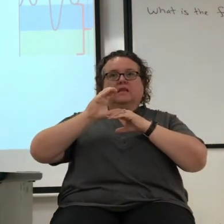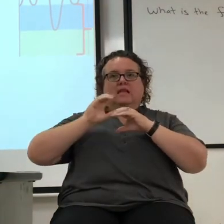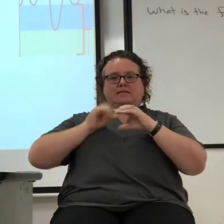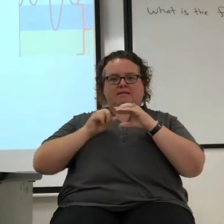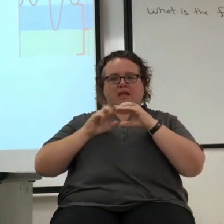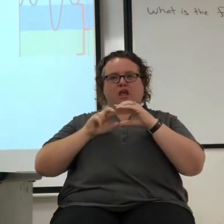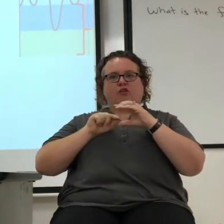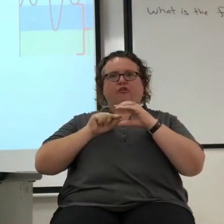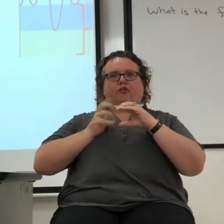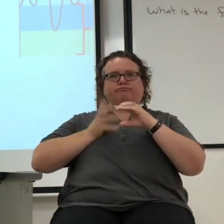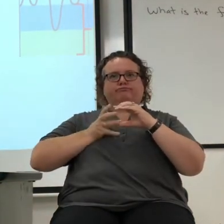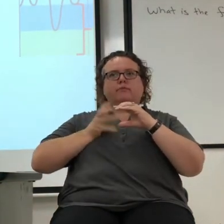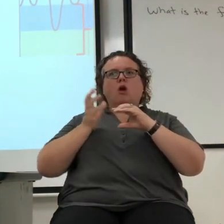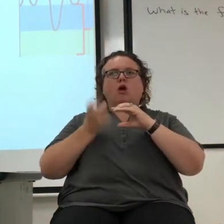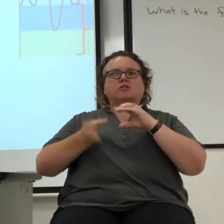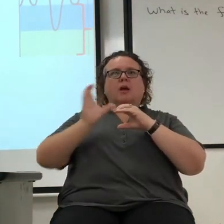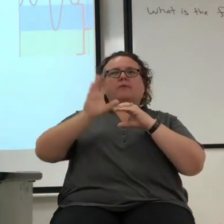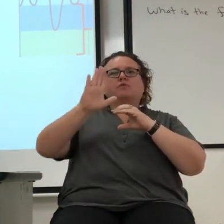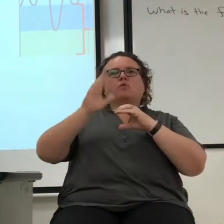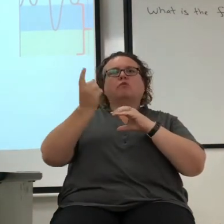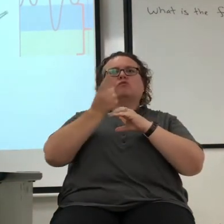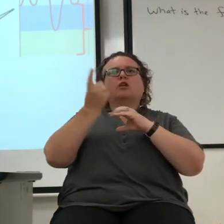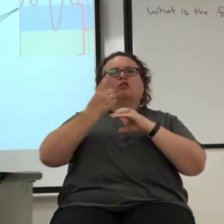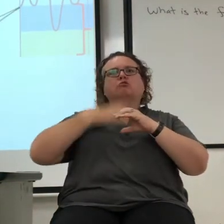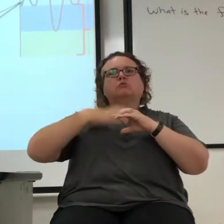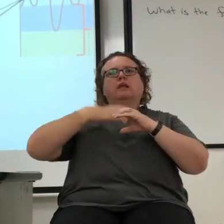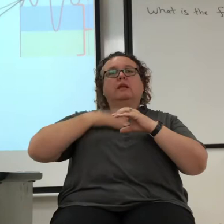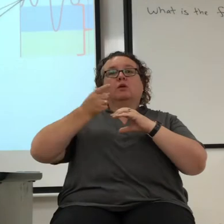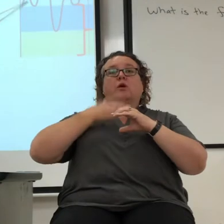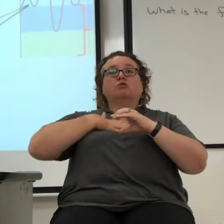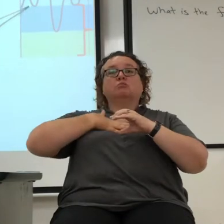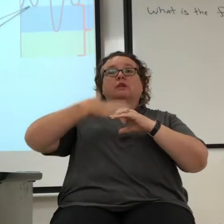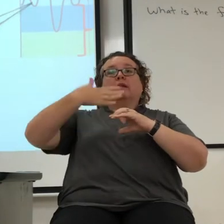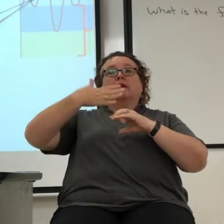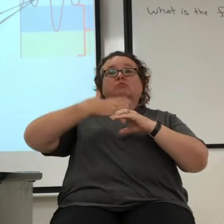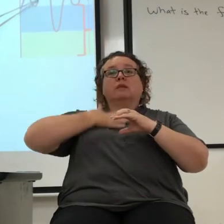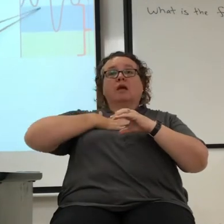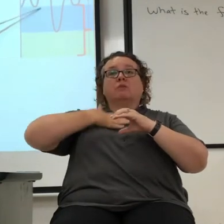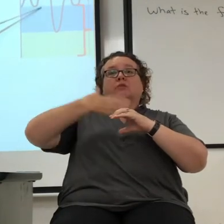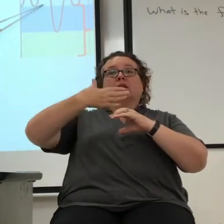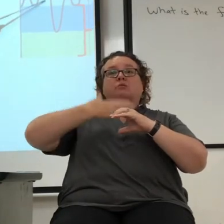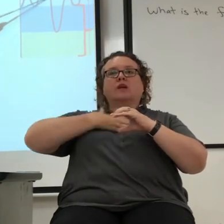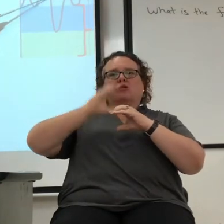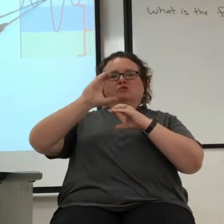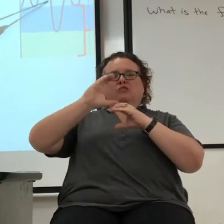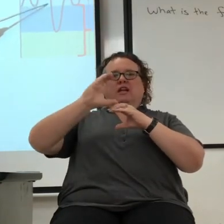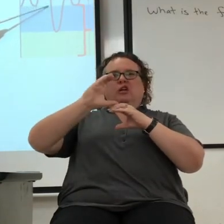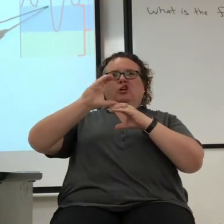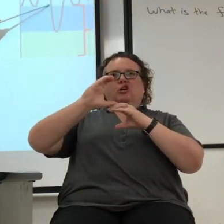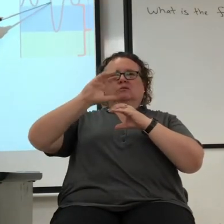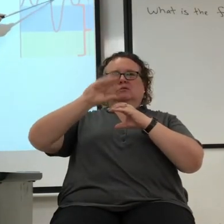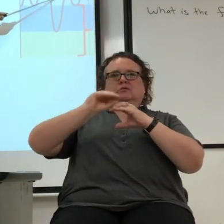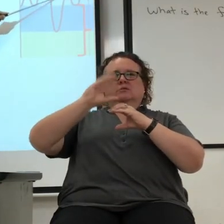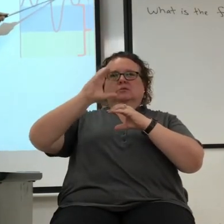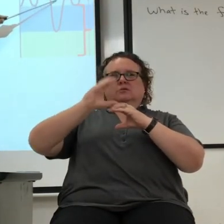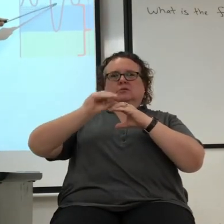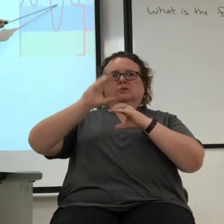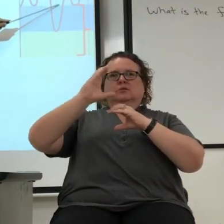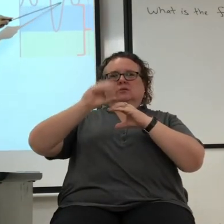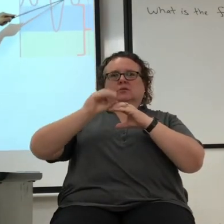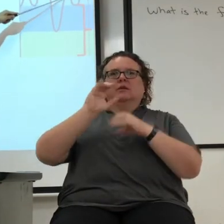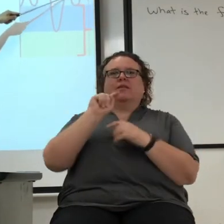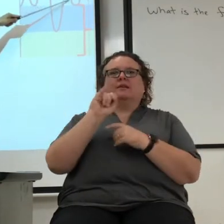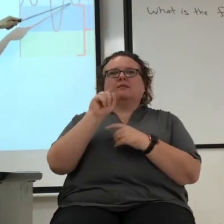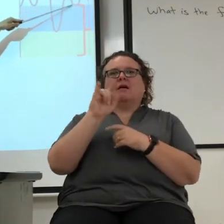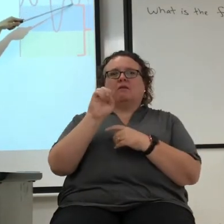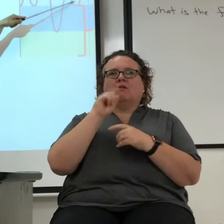your normal breathing. When you breathe normally, breathe in, breathe out, you kind of live here. We call that the tidal volume. You're